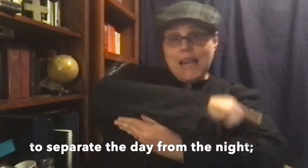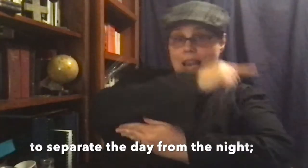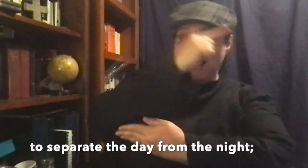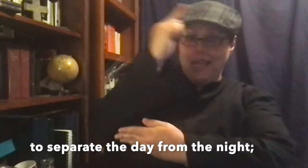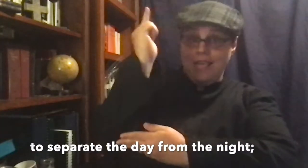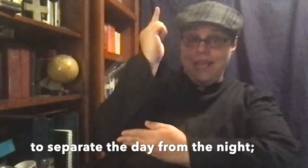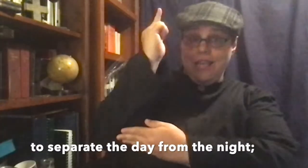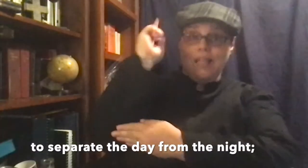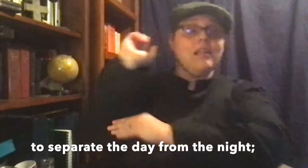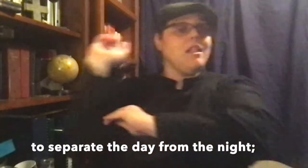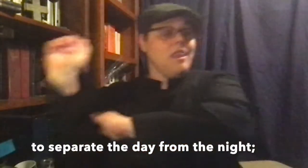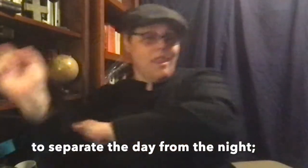from the night.